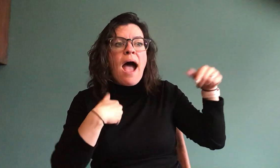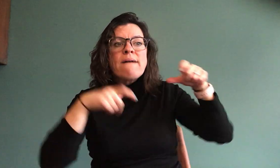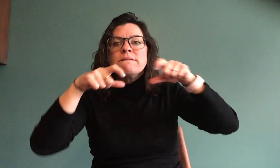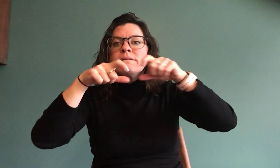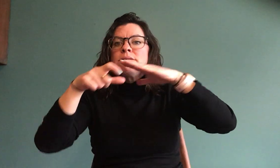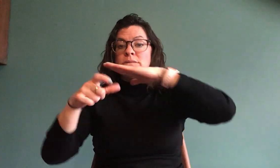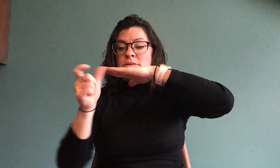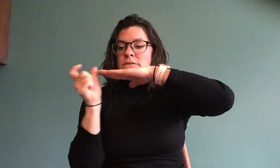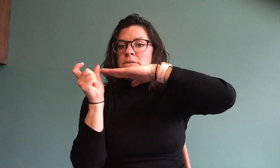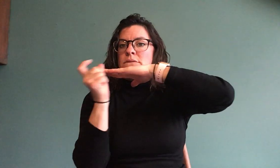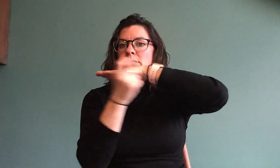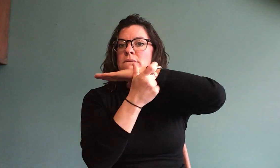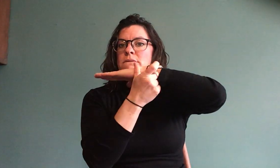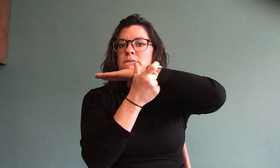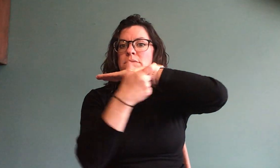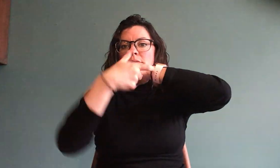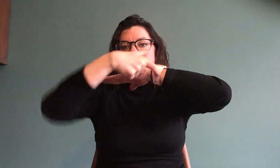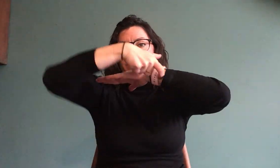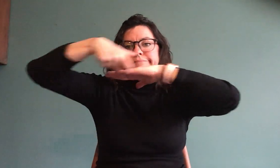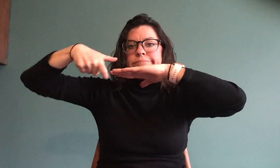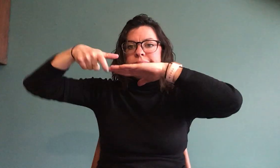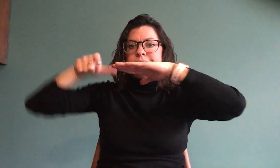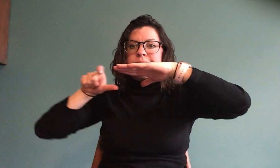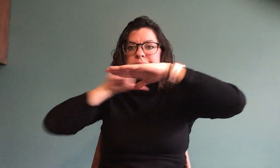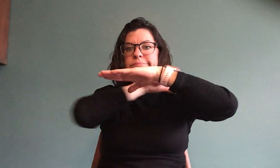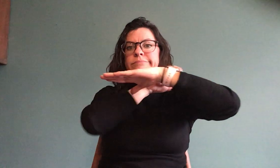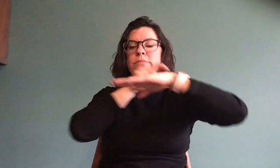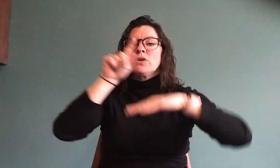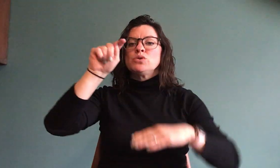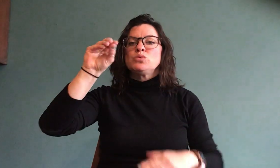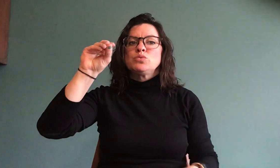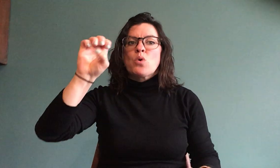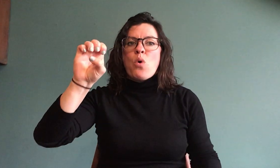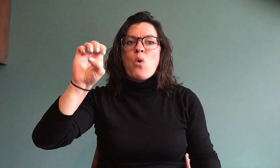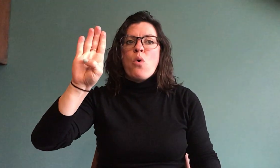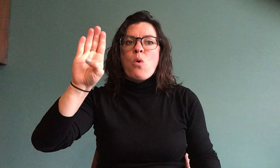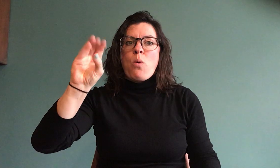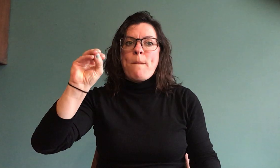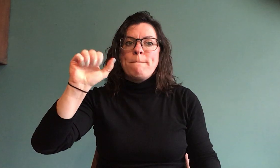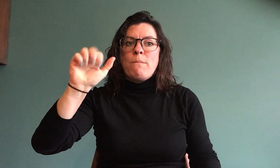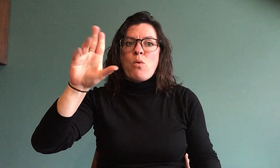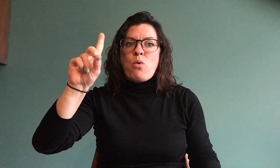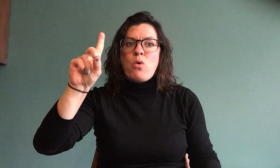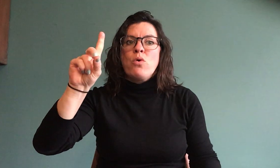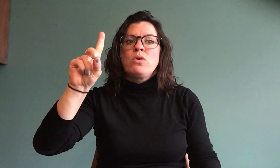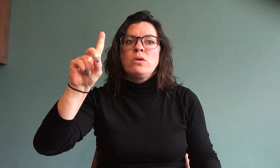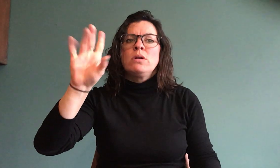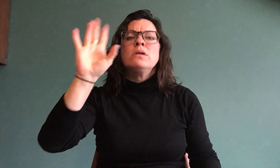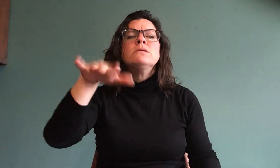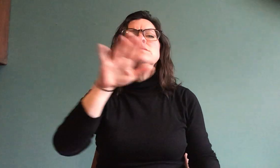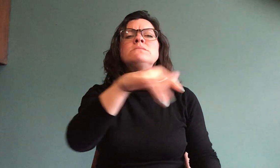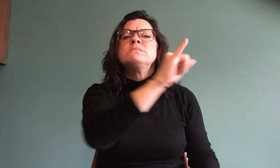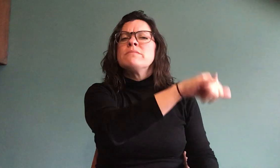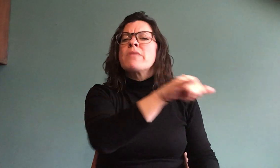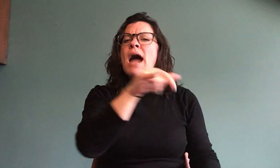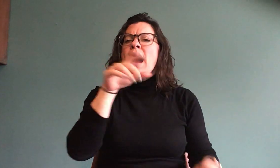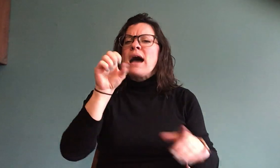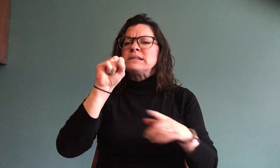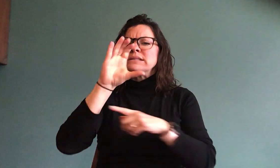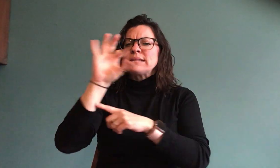this scaffold. All right. How do we get on the scaffold? Climb up. Climb up? What am I going